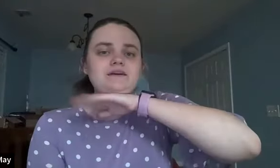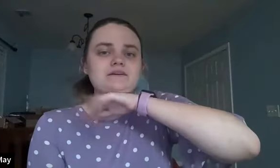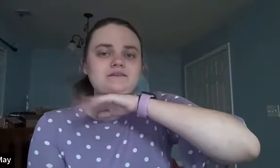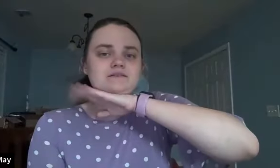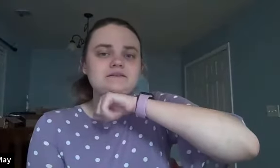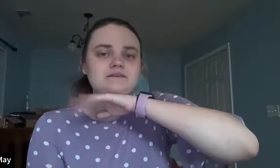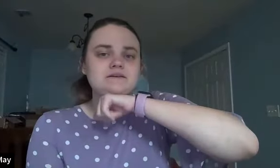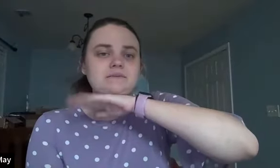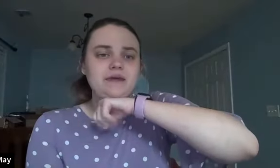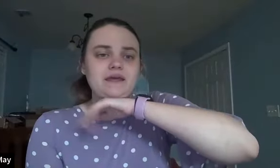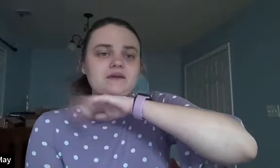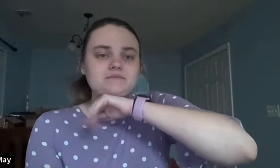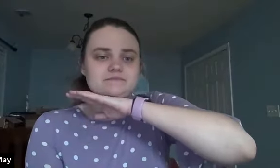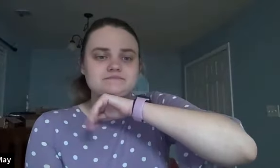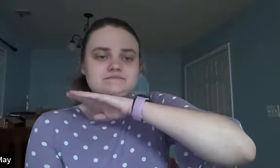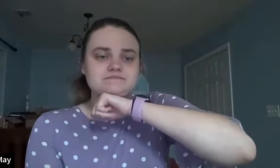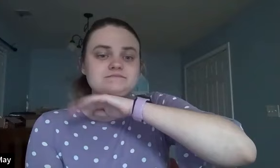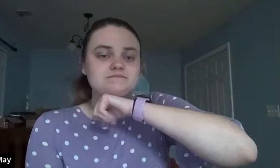Pig. Pig.